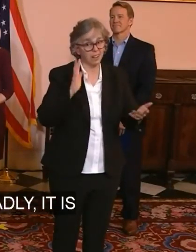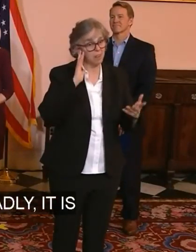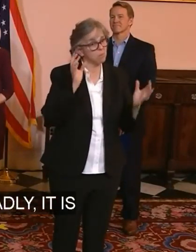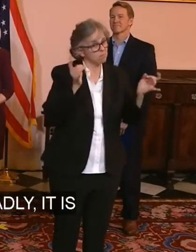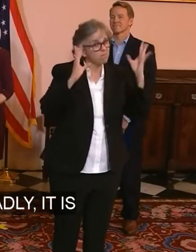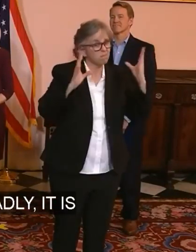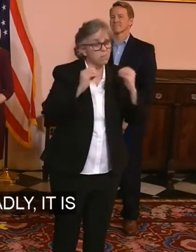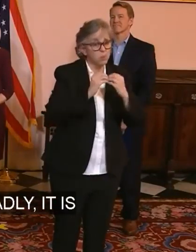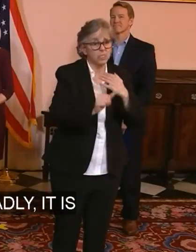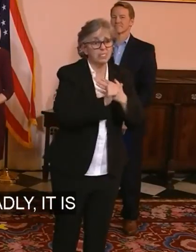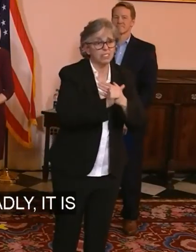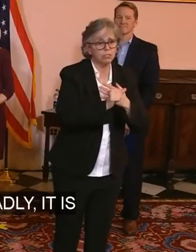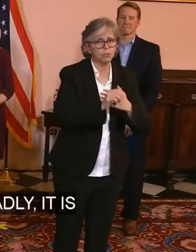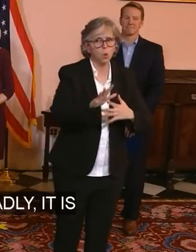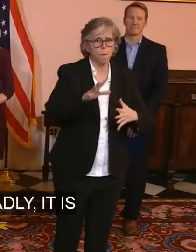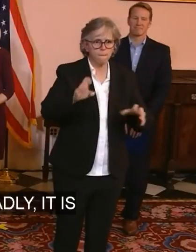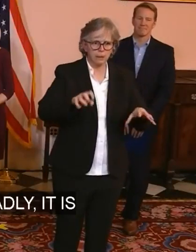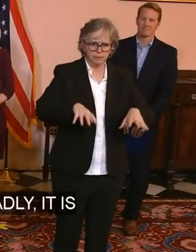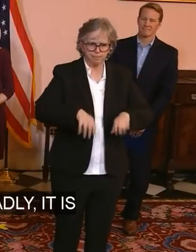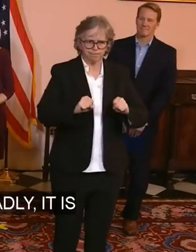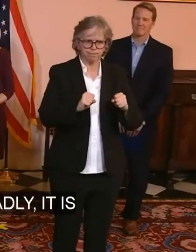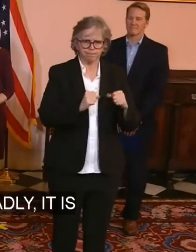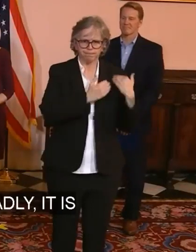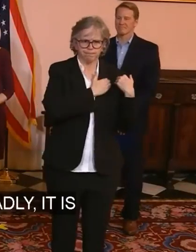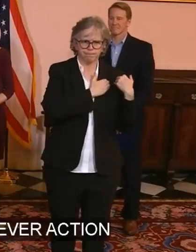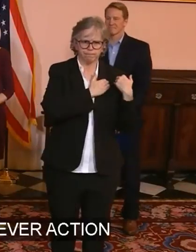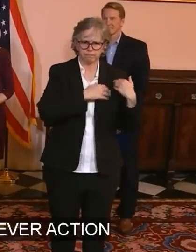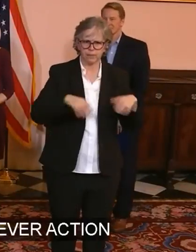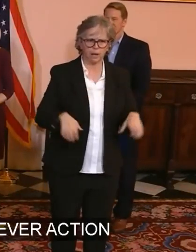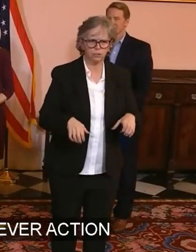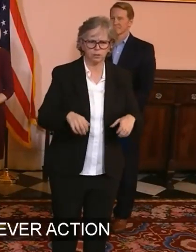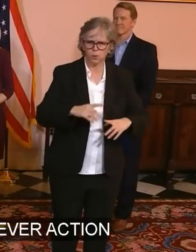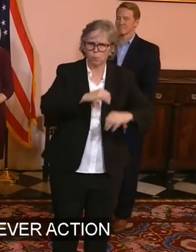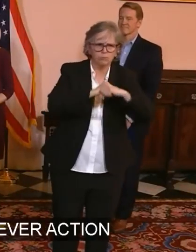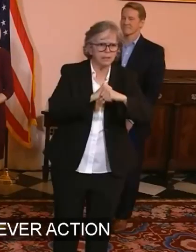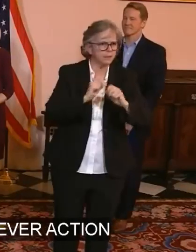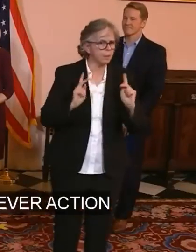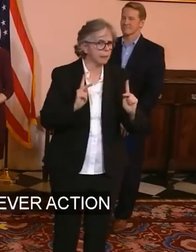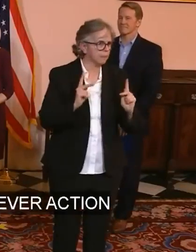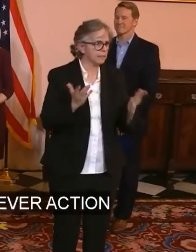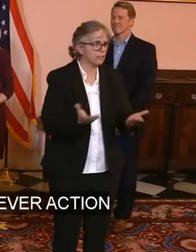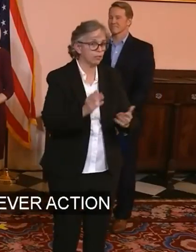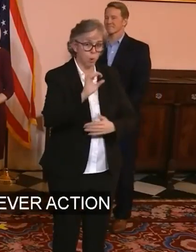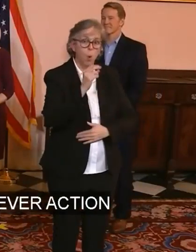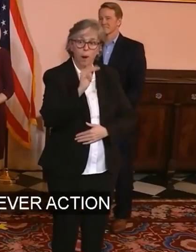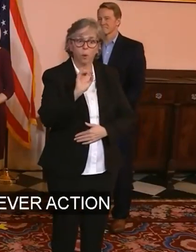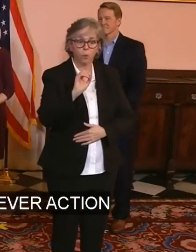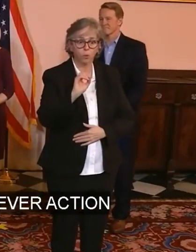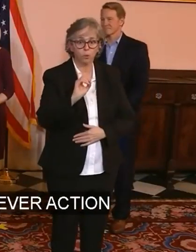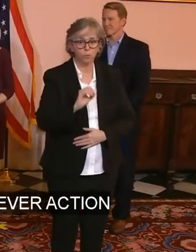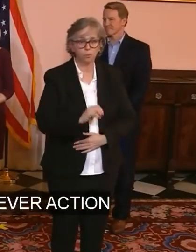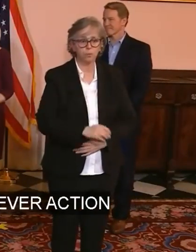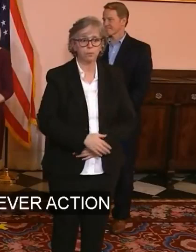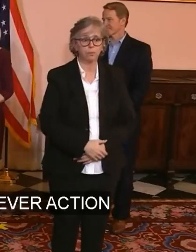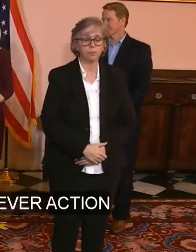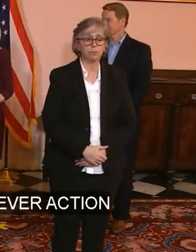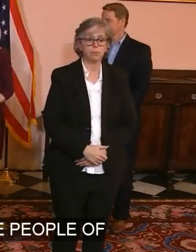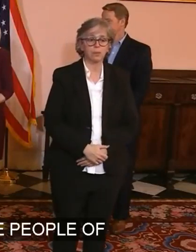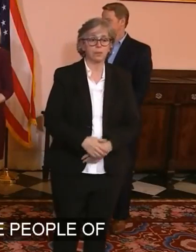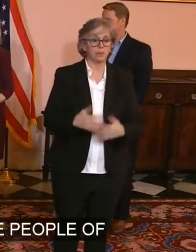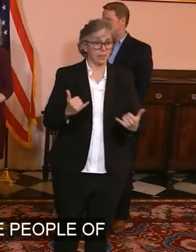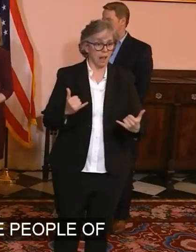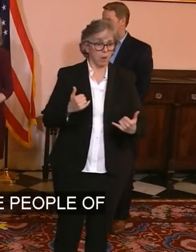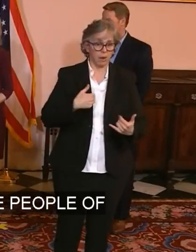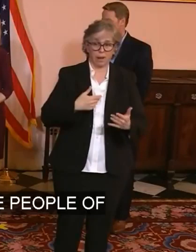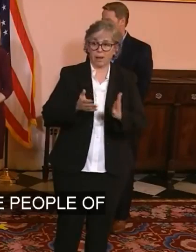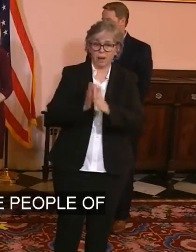necessary to preserve lives of the people of the state of Ohio. I'm going to ask Dr. Acton now to come up and to talk